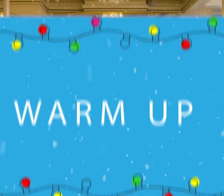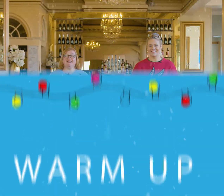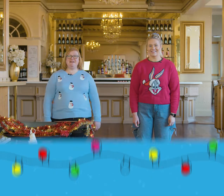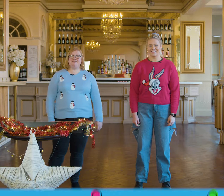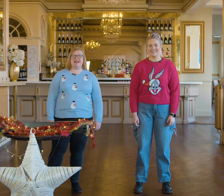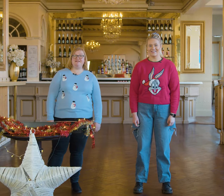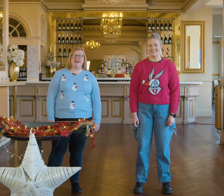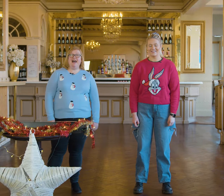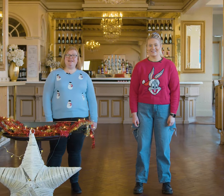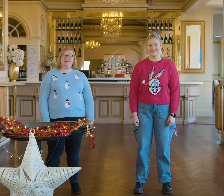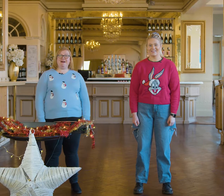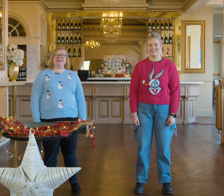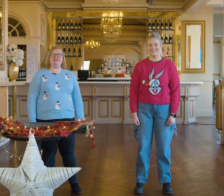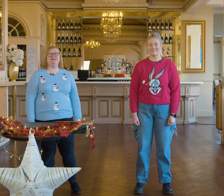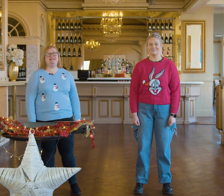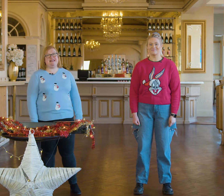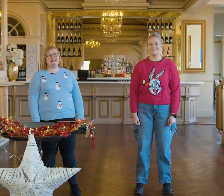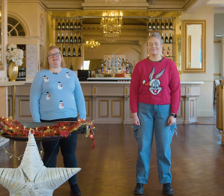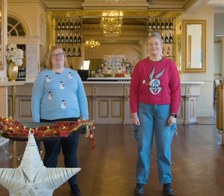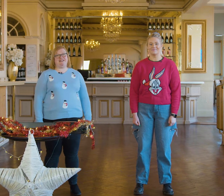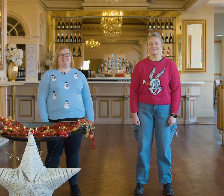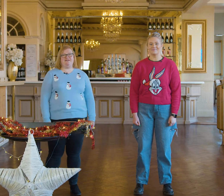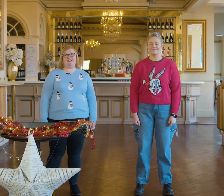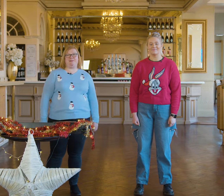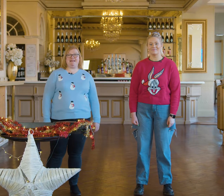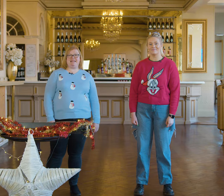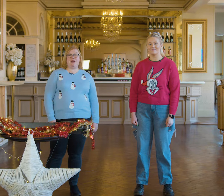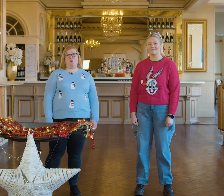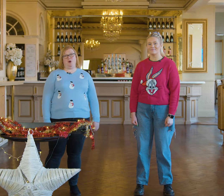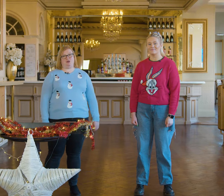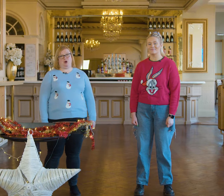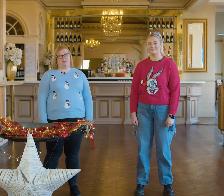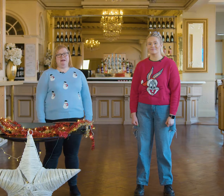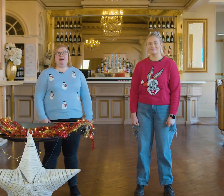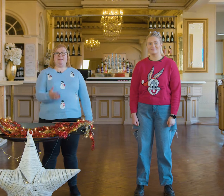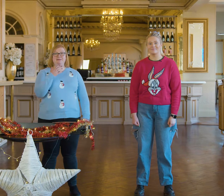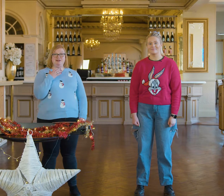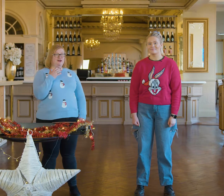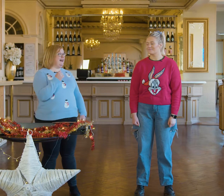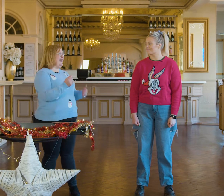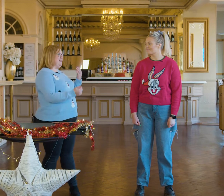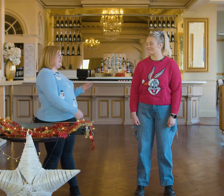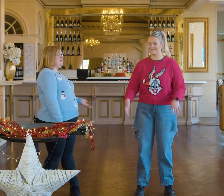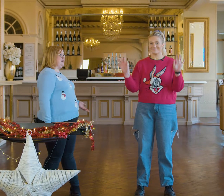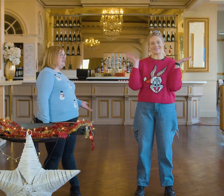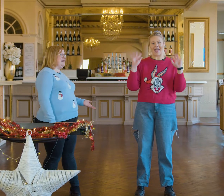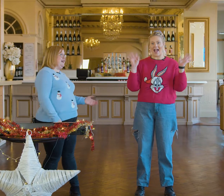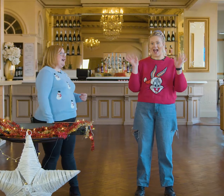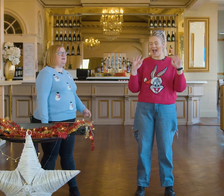Thank you, Steph. Hello, welcome to today's Festive Big Sing workshop. My name's Laura, this is Ashley, and we are